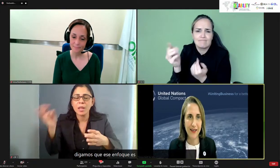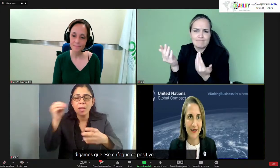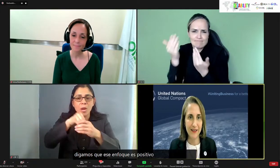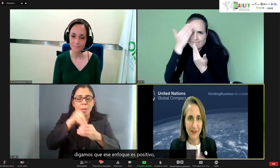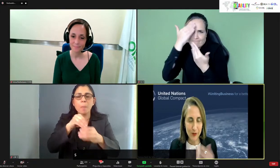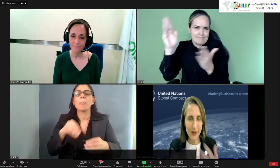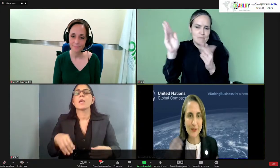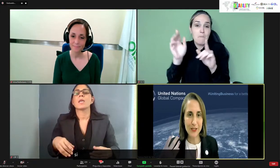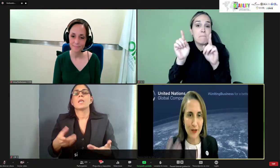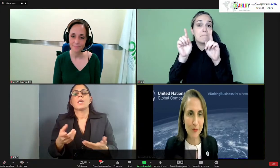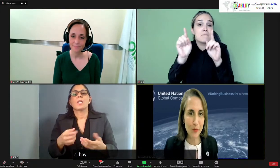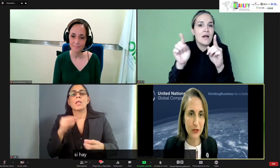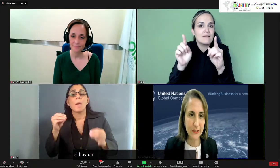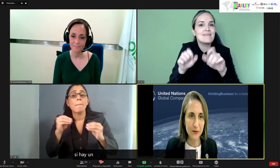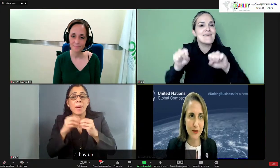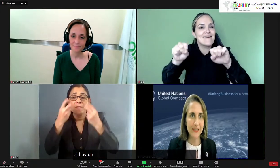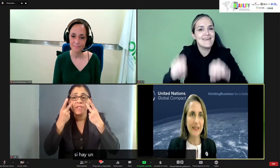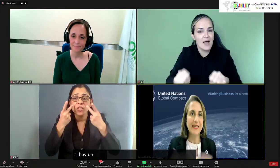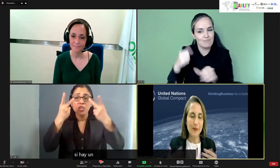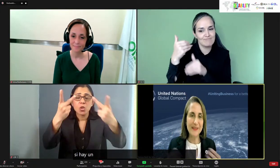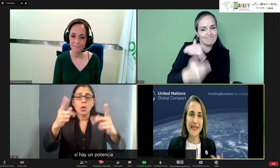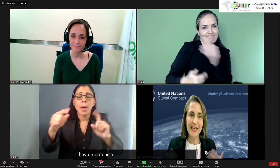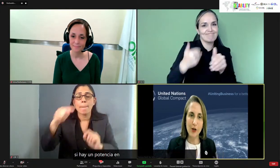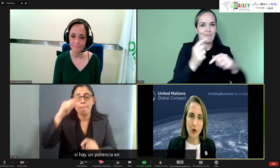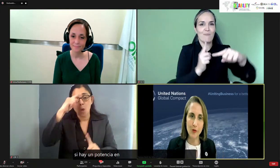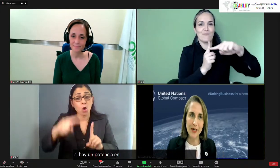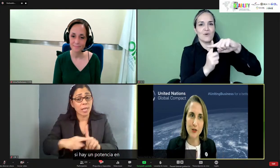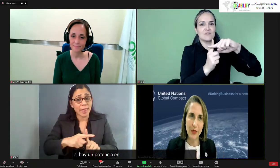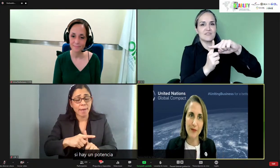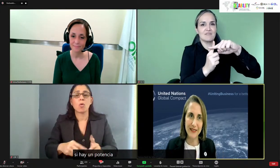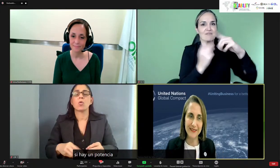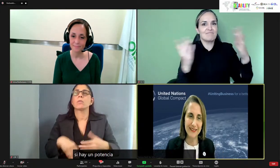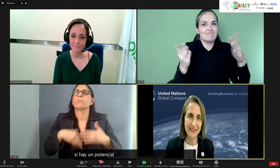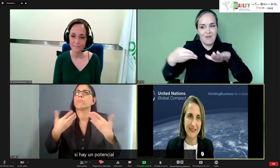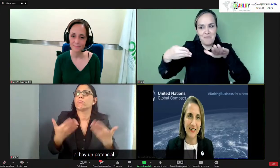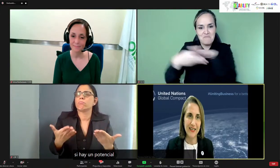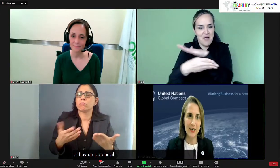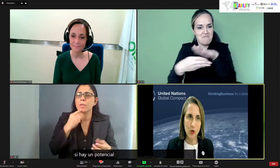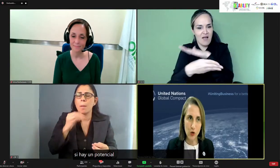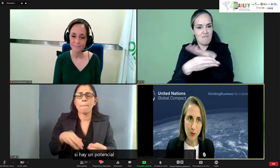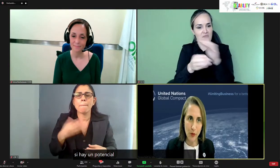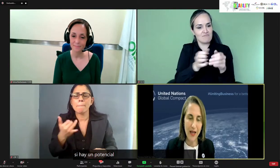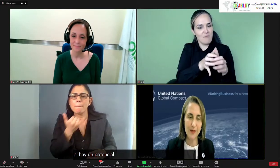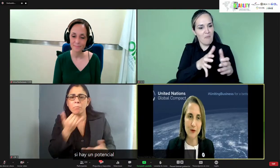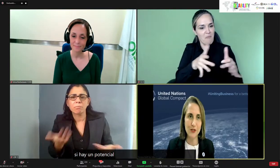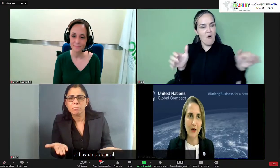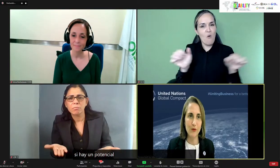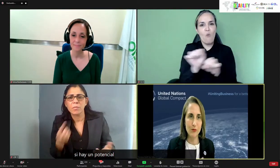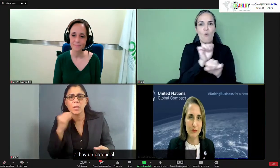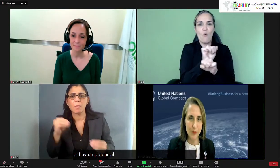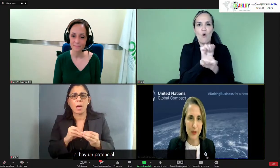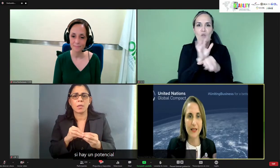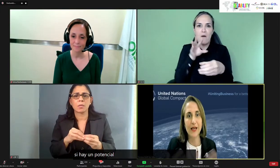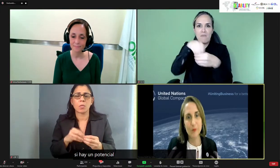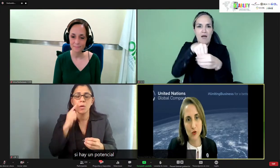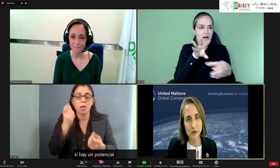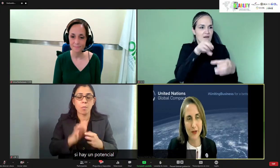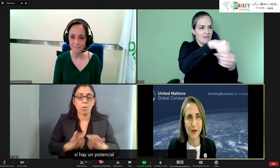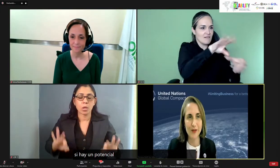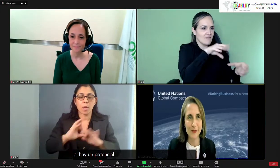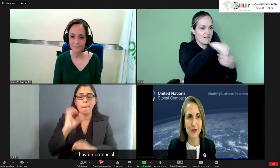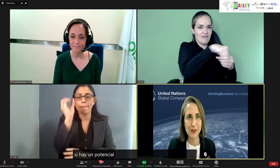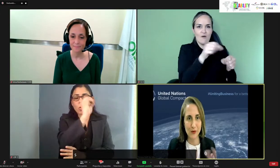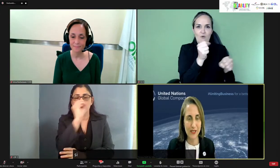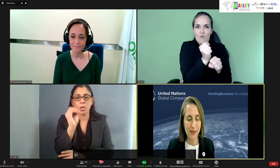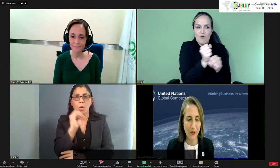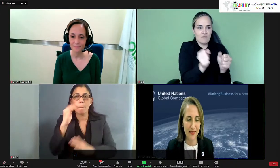opportunity there is a positive vision of what will happen from an academic and social point of view if